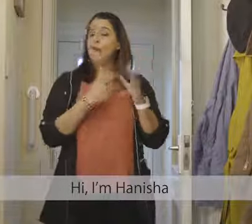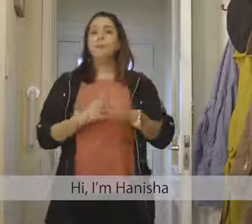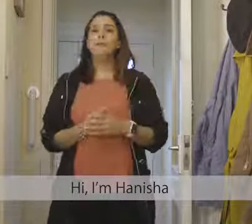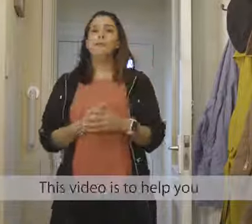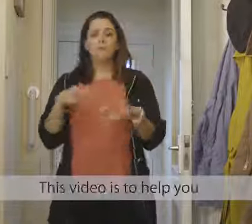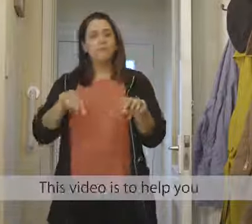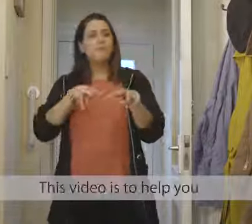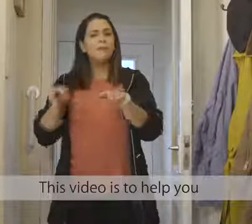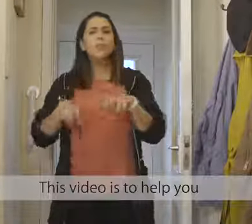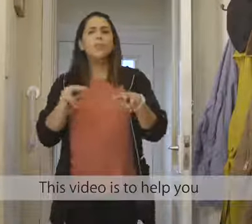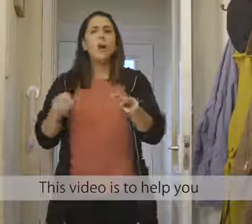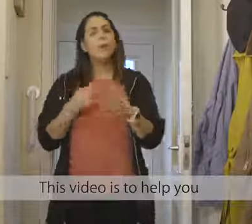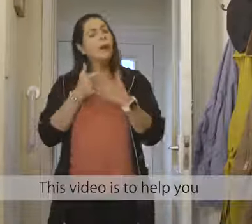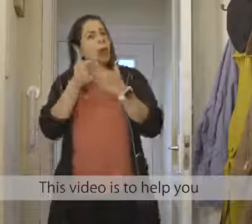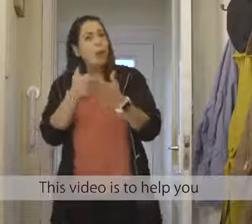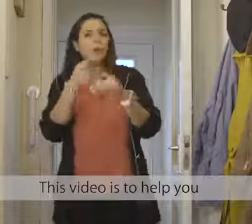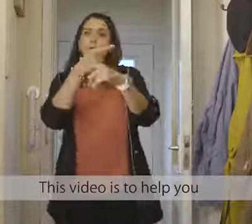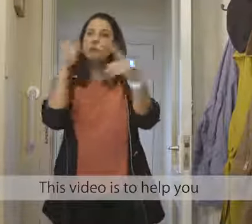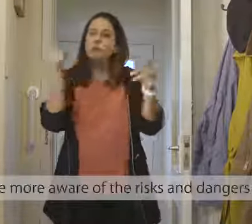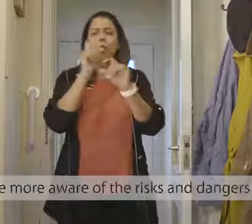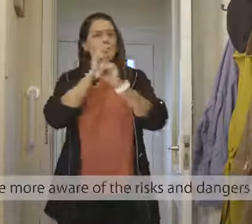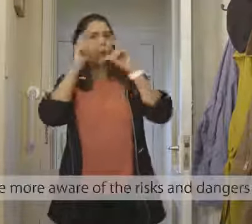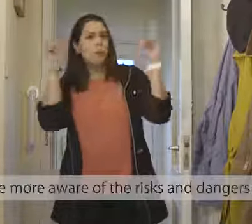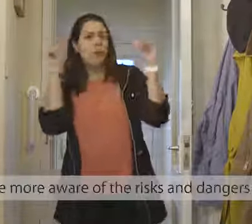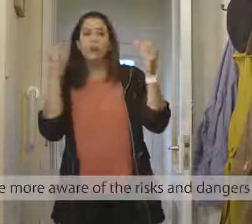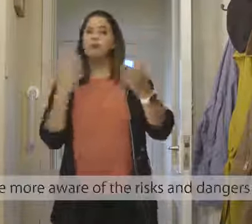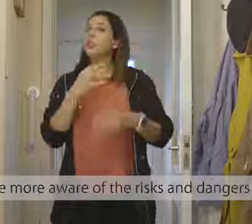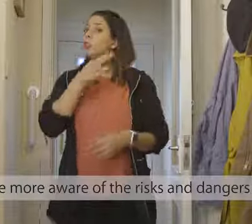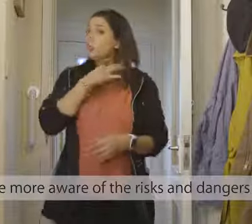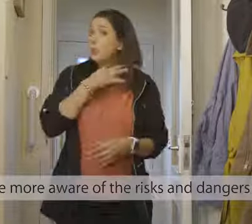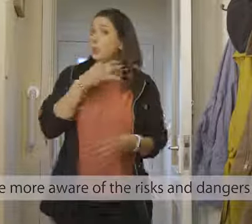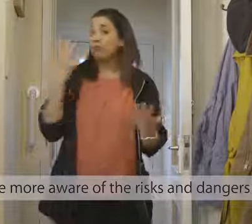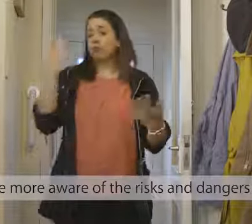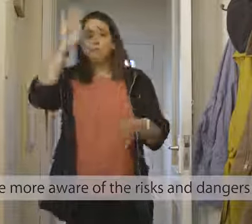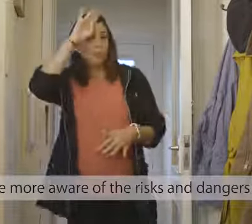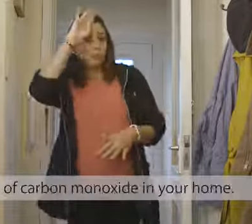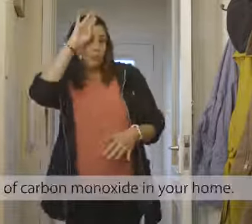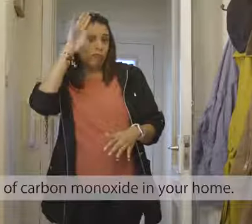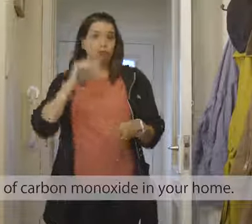This video is to help you be more aware of the risks and the dangers of carbon monoxide in your home.